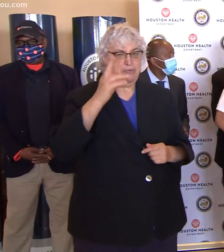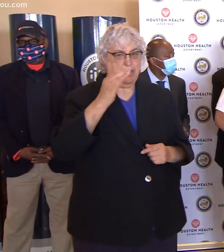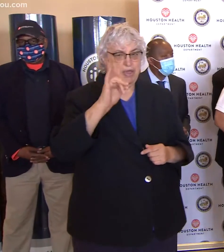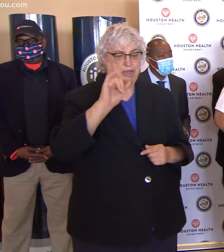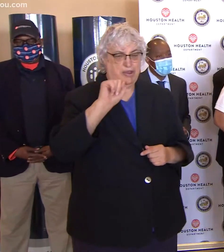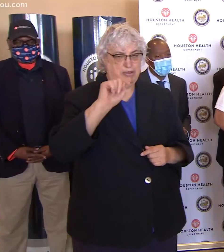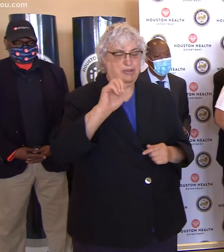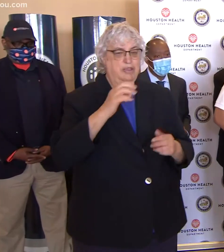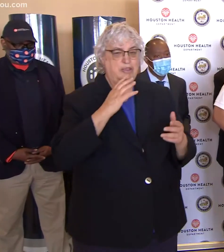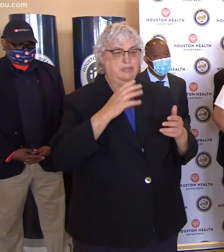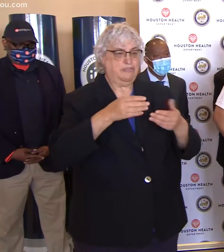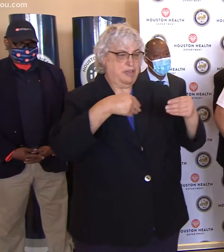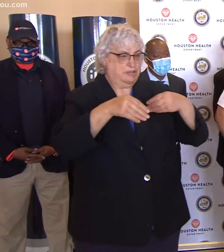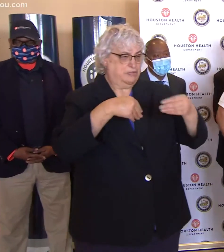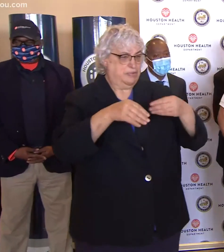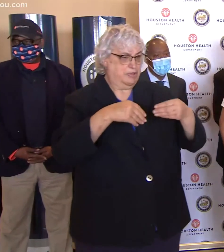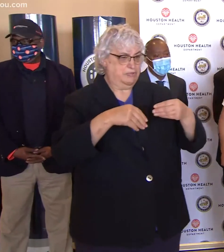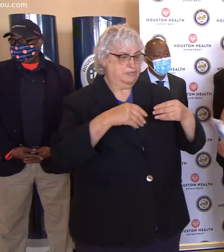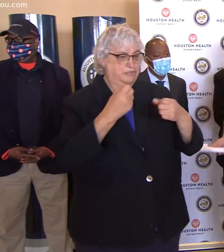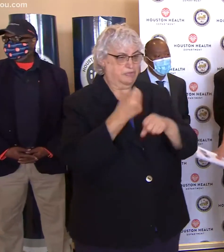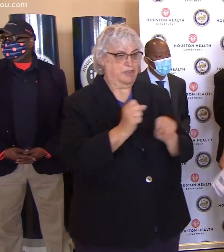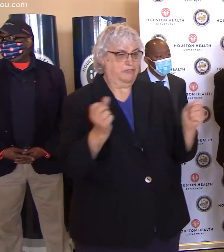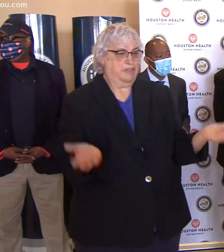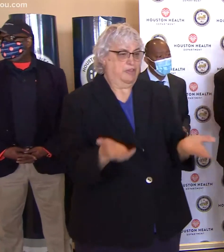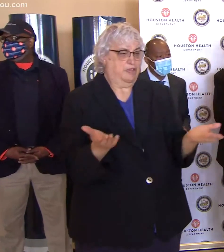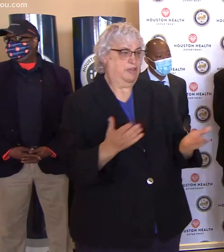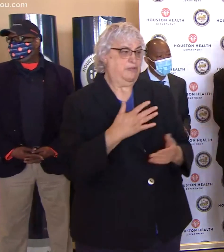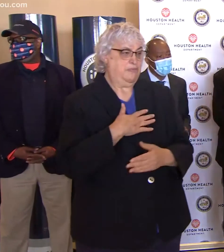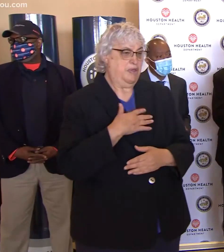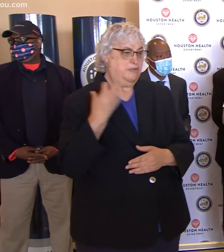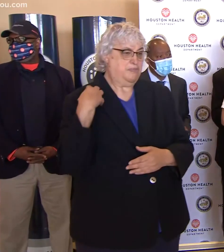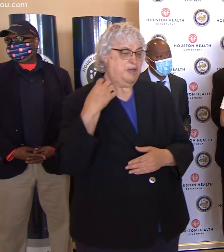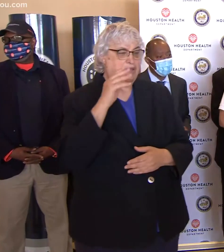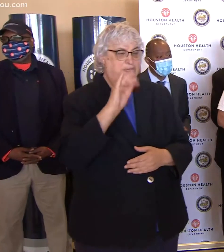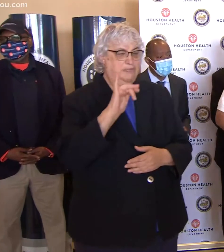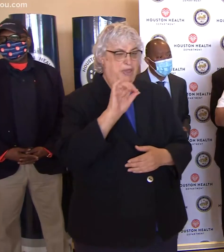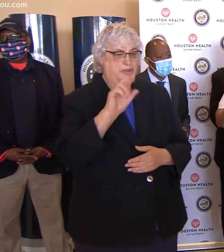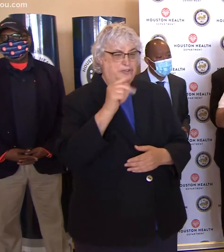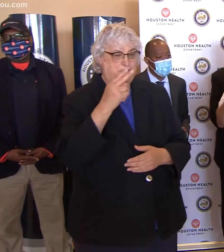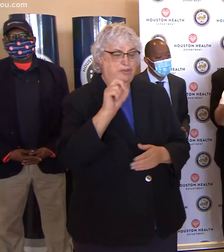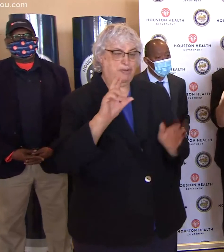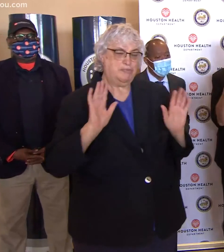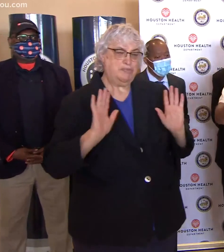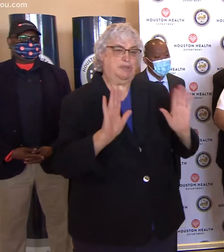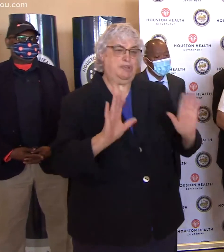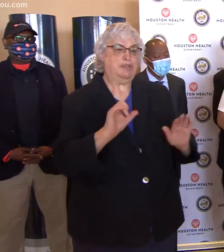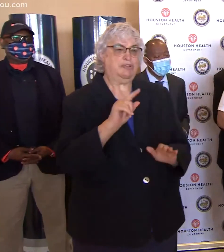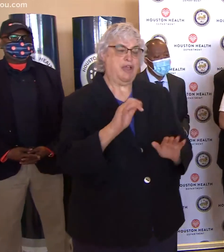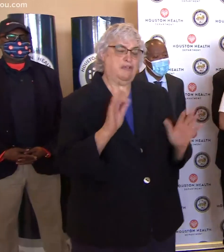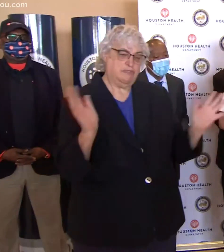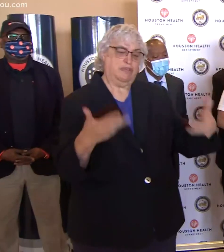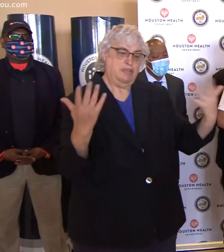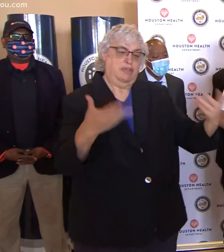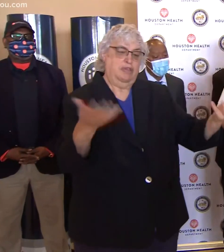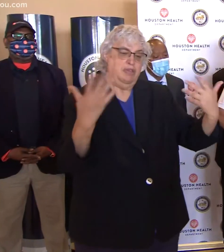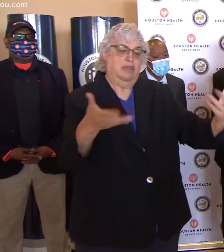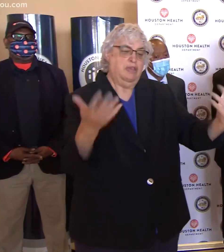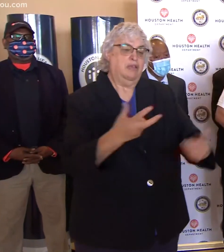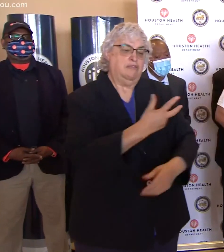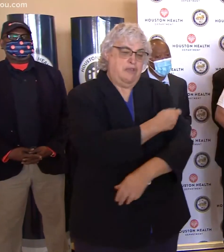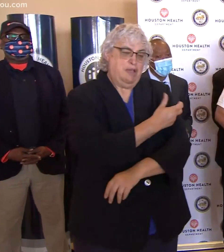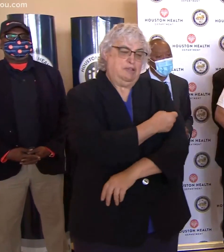is and getting the safety taken care of, and of course my boss, Mayor Turner, for pushing staff to ensure that we're getting the vaccines